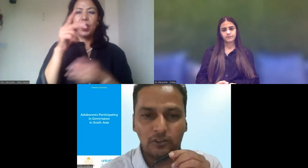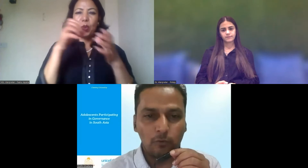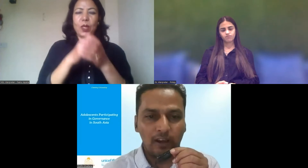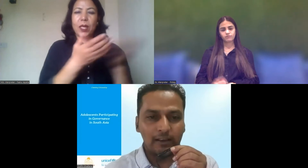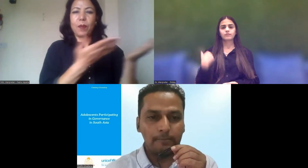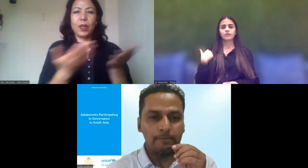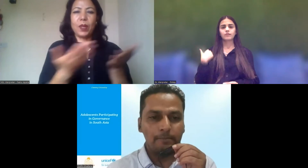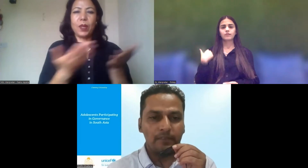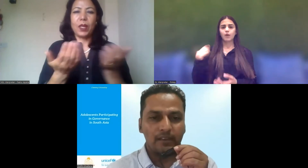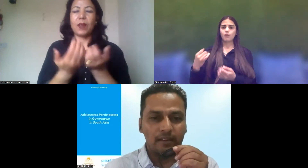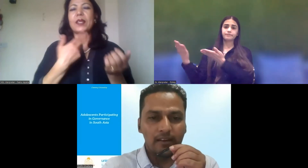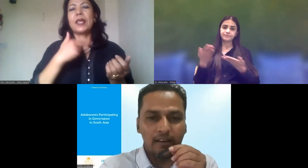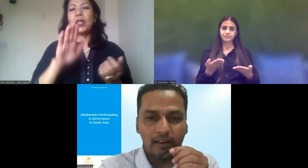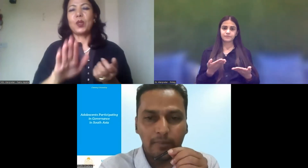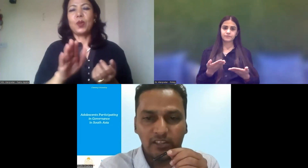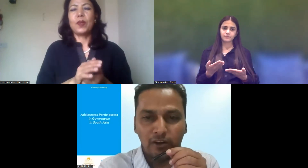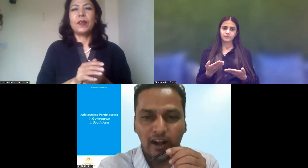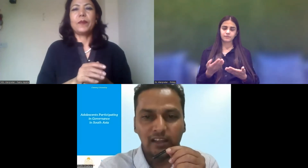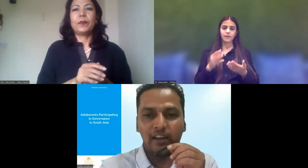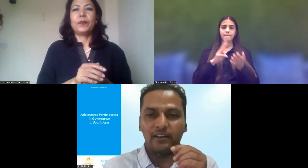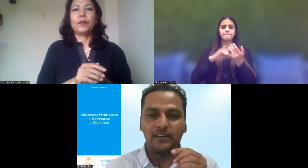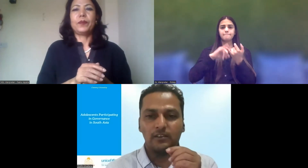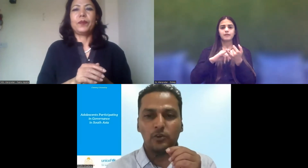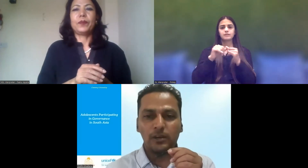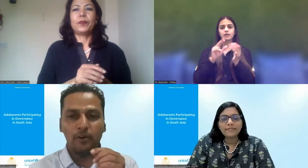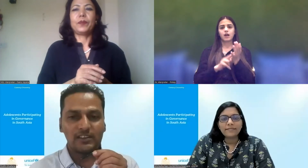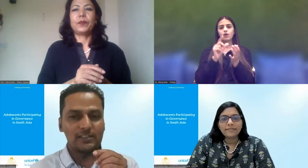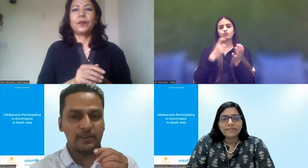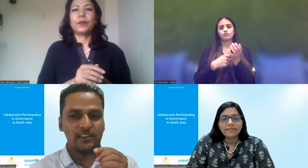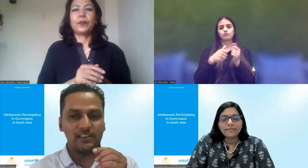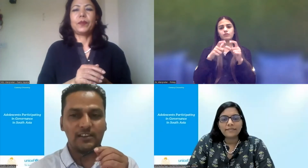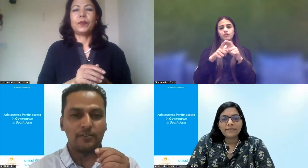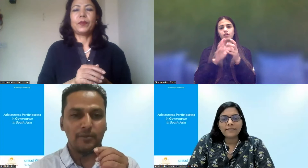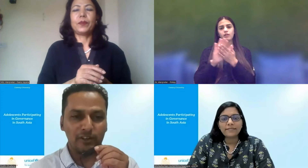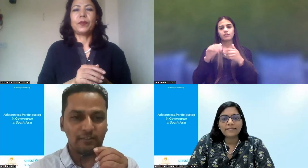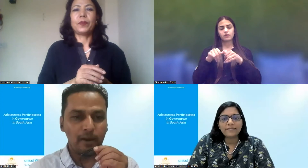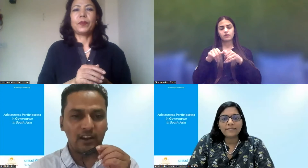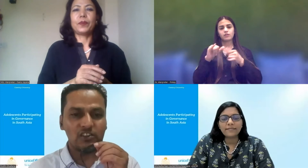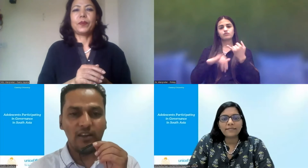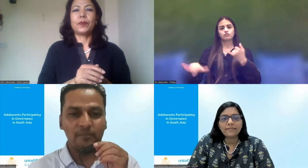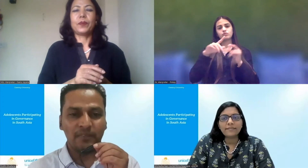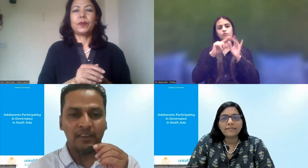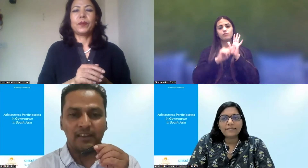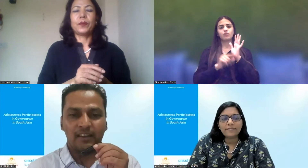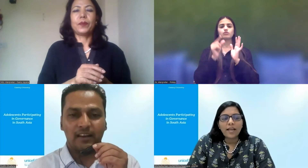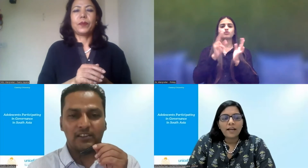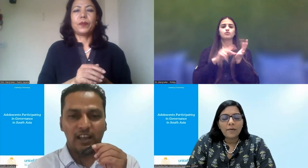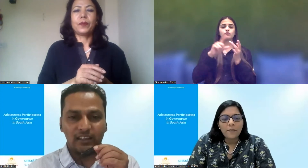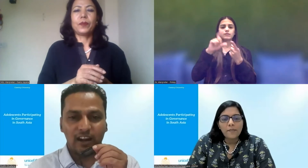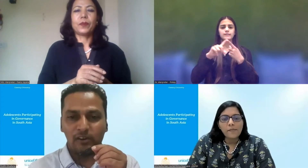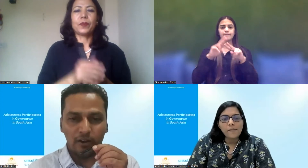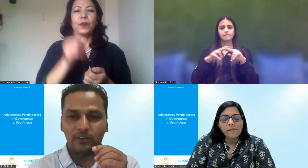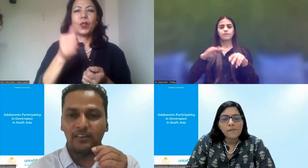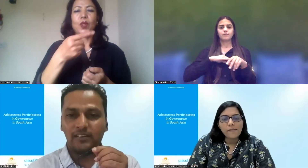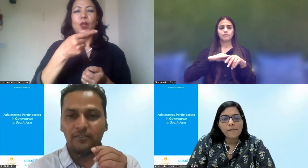I'd like to welcome Ms. Anuradha Nair, Social Policy Specialist from UNICEF Maharashtra, Sanket